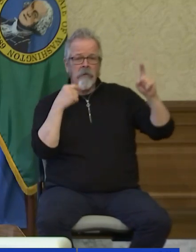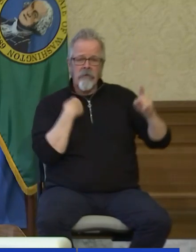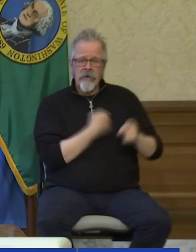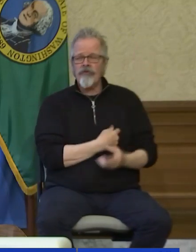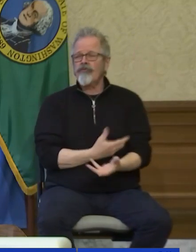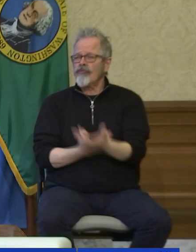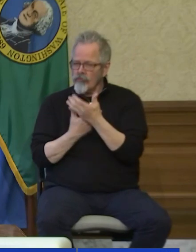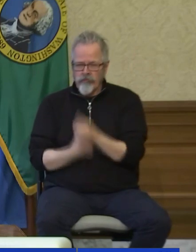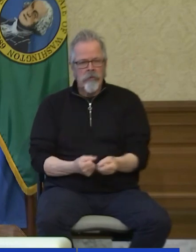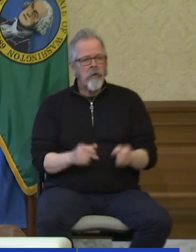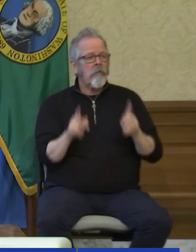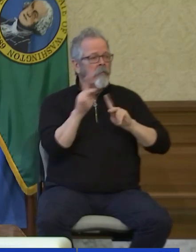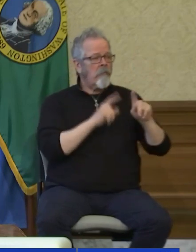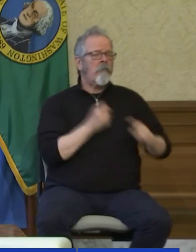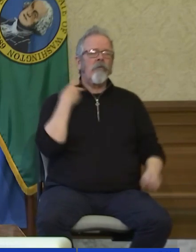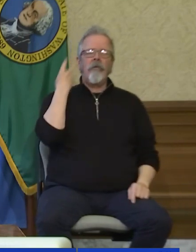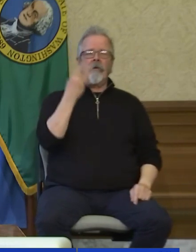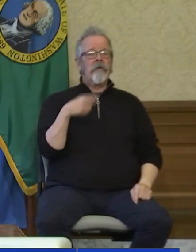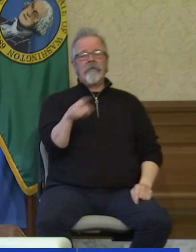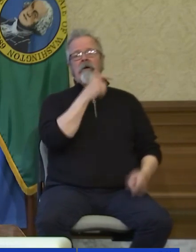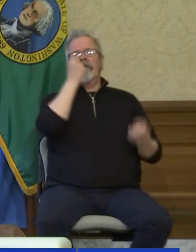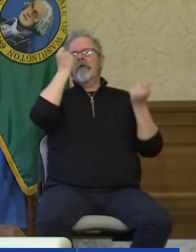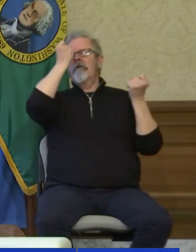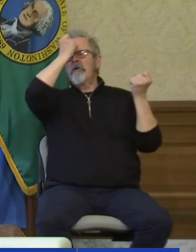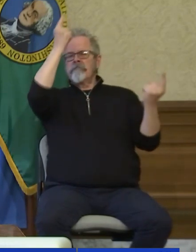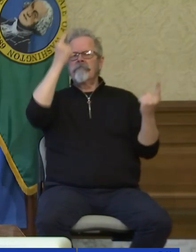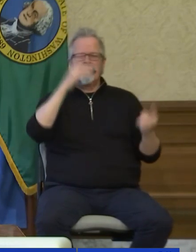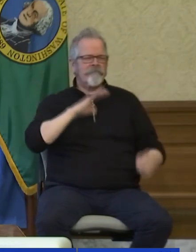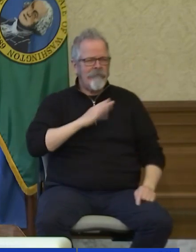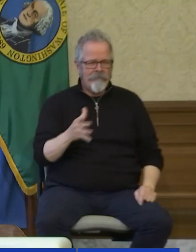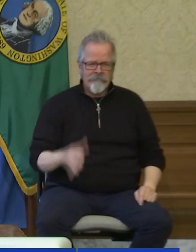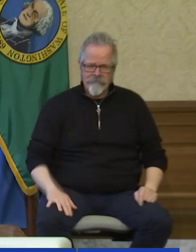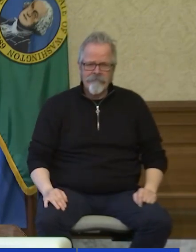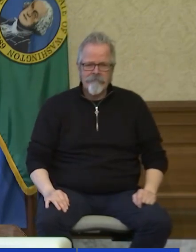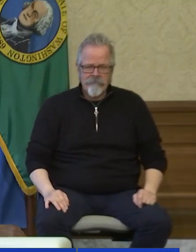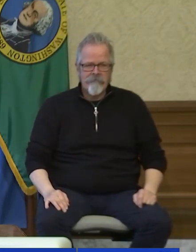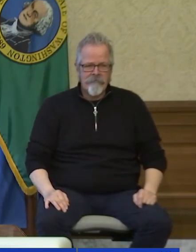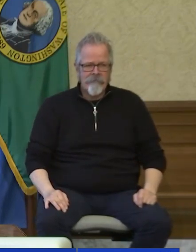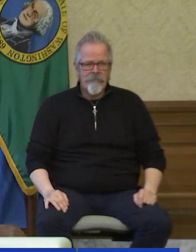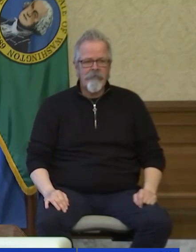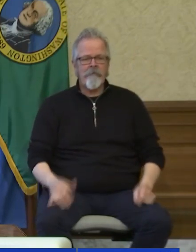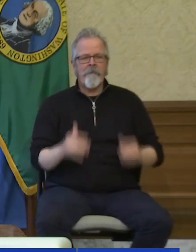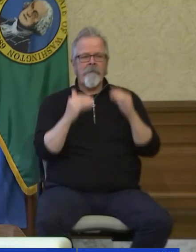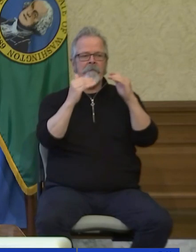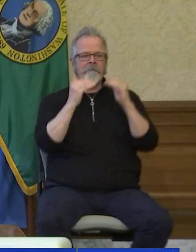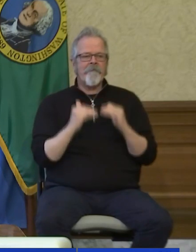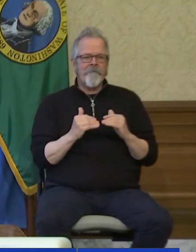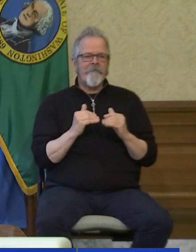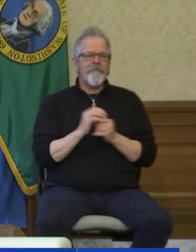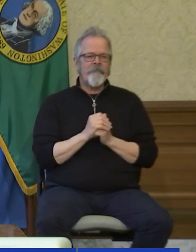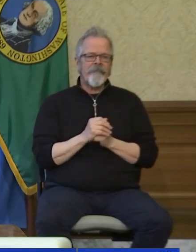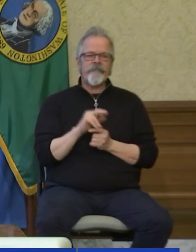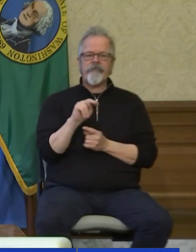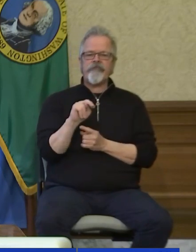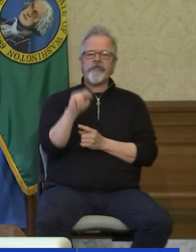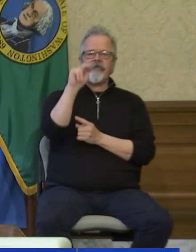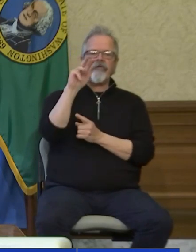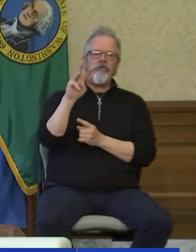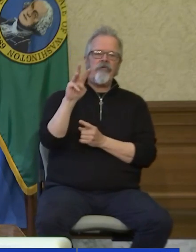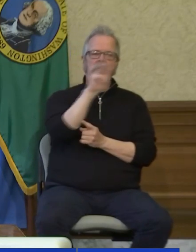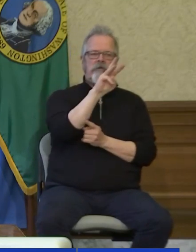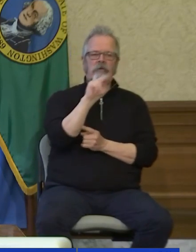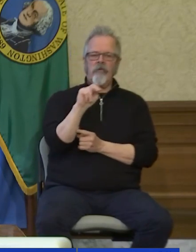Next question comes from Austin with Northwest News Network. Hello, Governor. Hi. Just